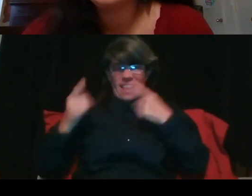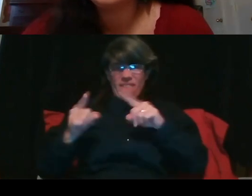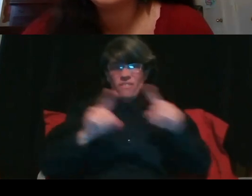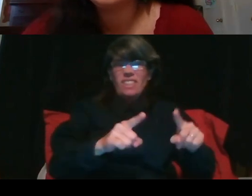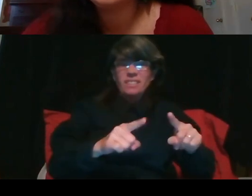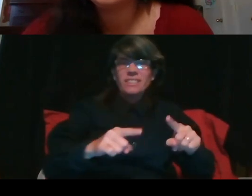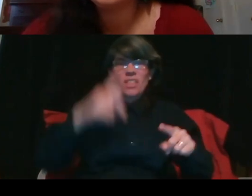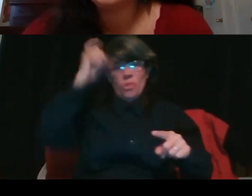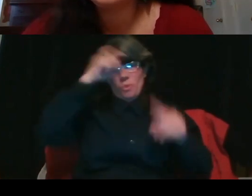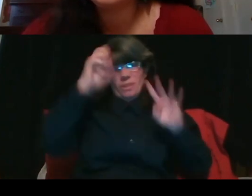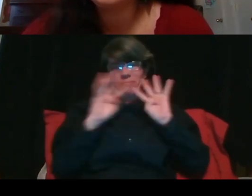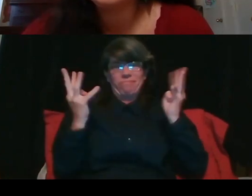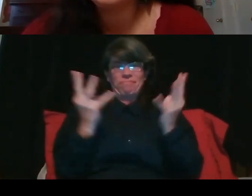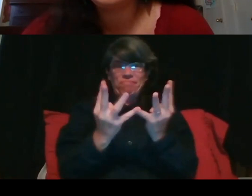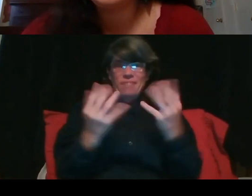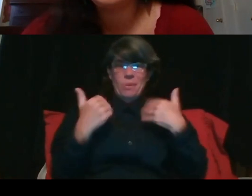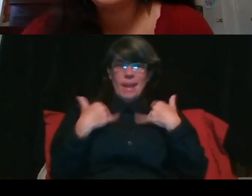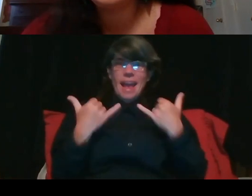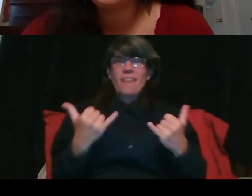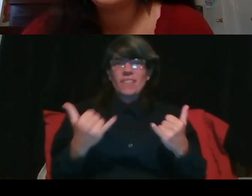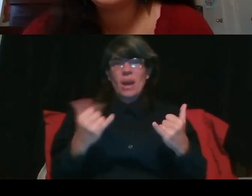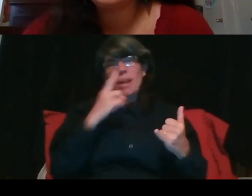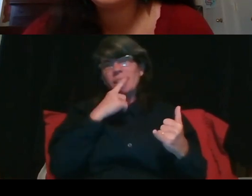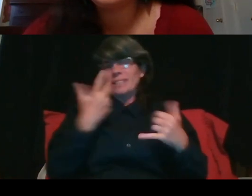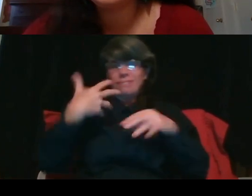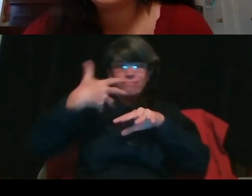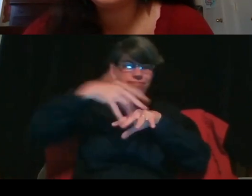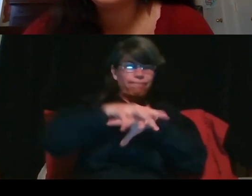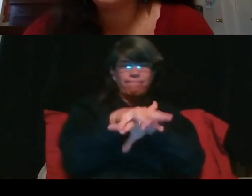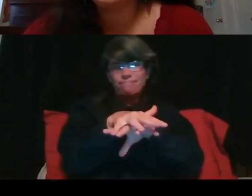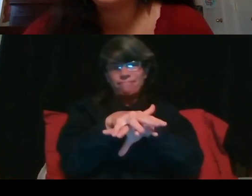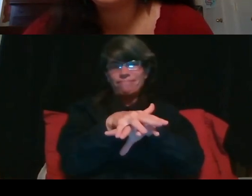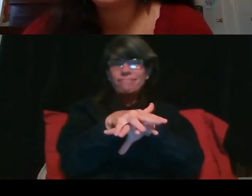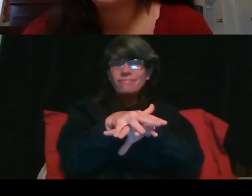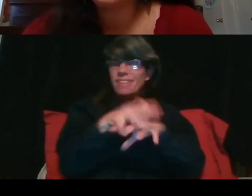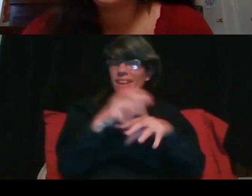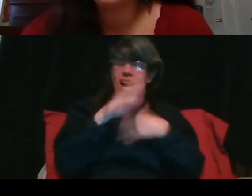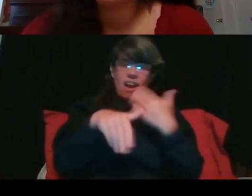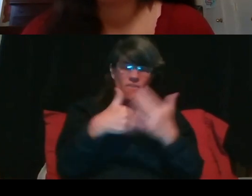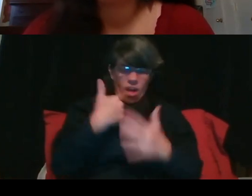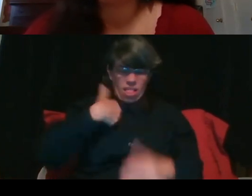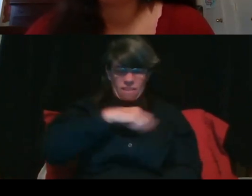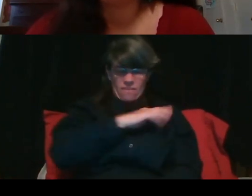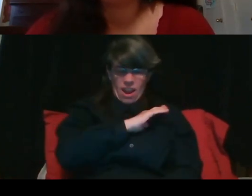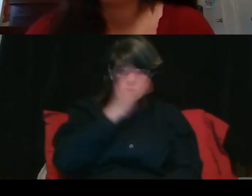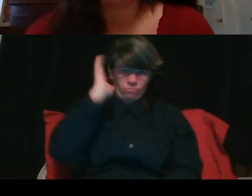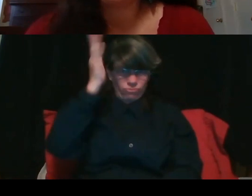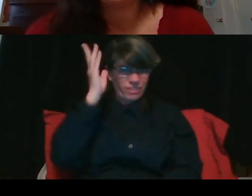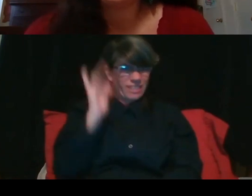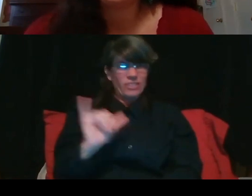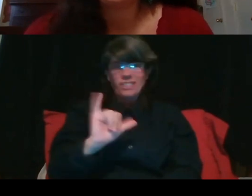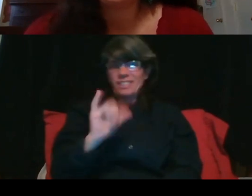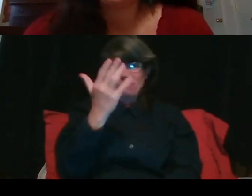we're at now, is the tapestry of the threads that all our presenters like yourself come